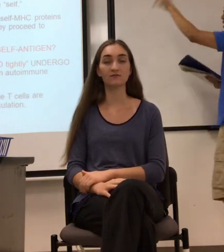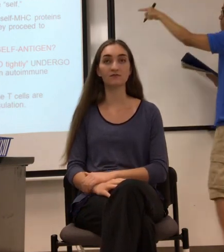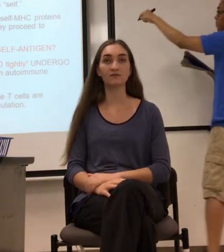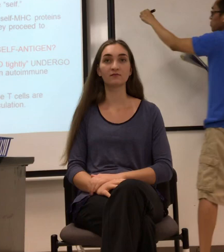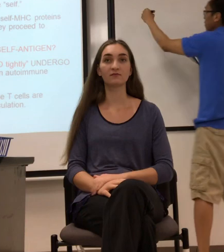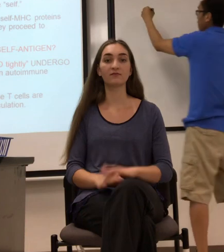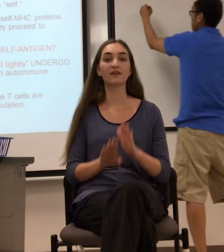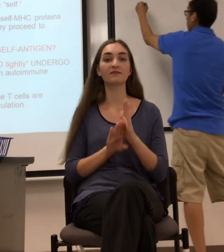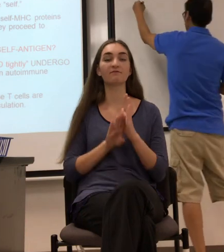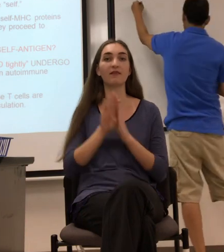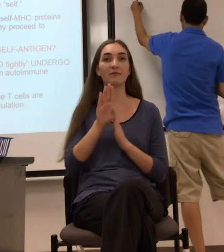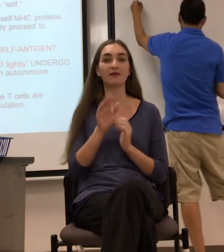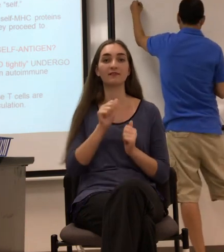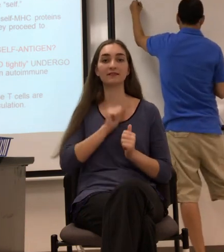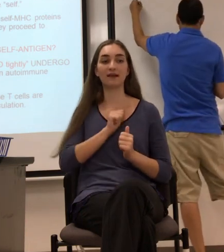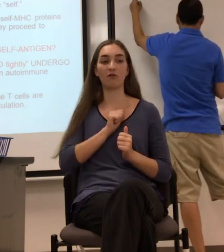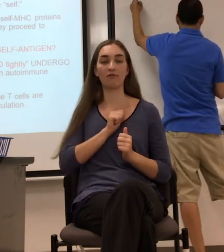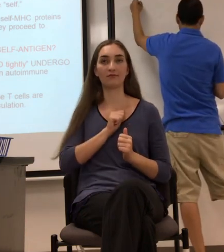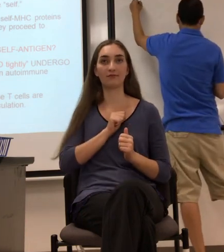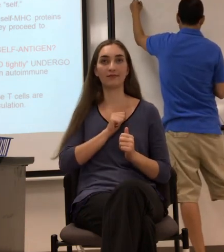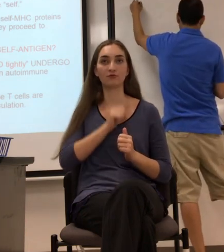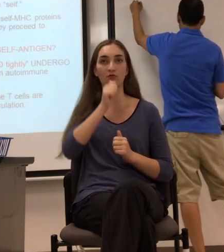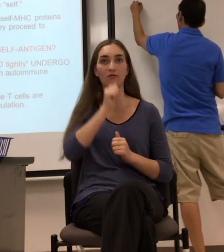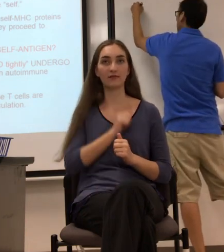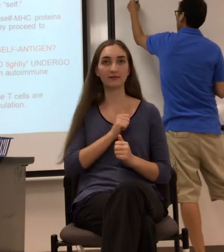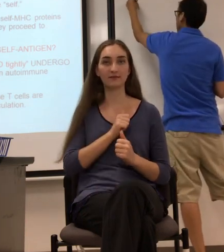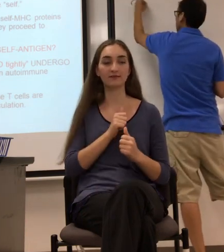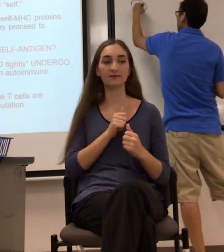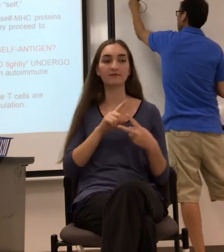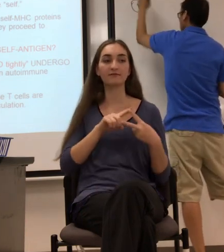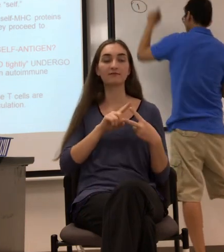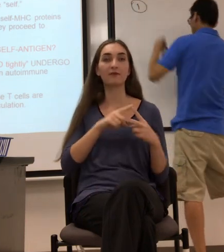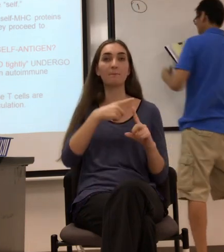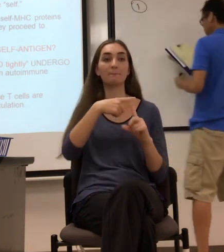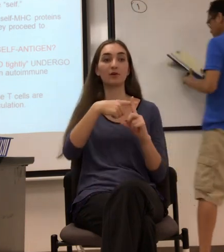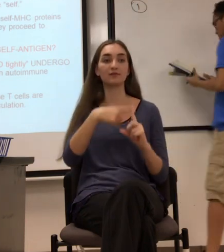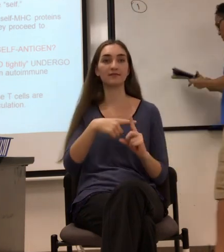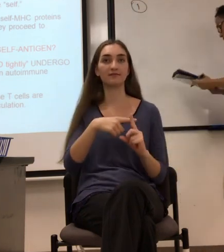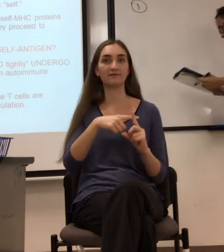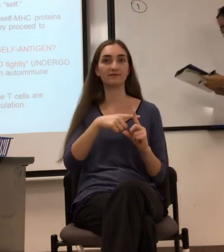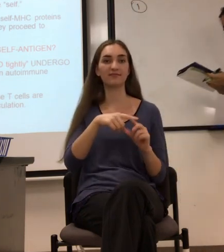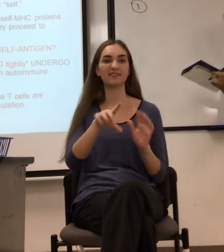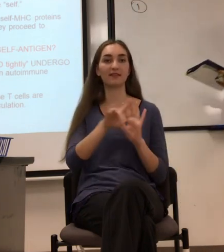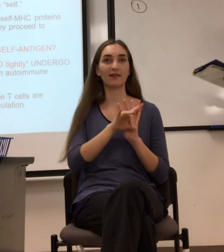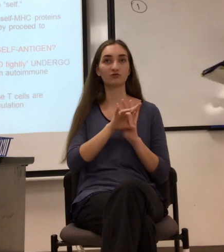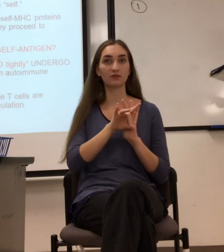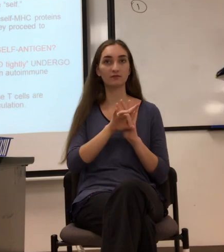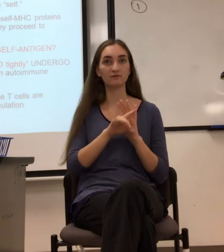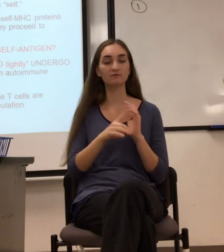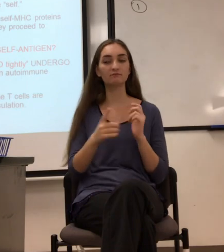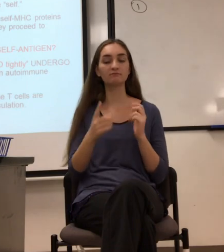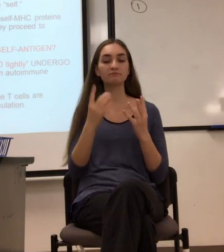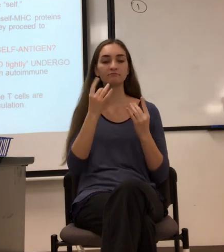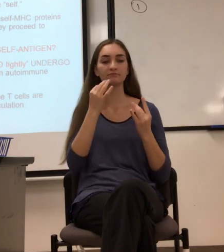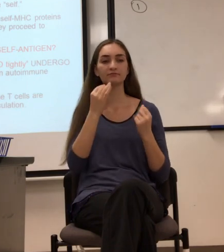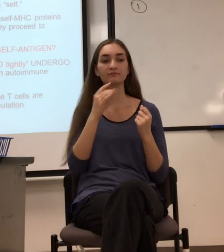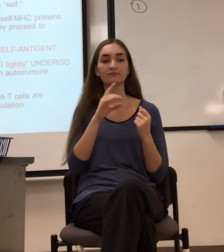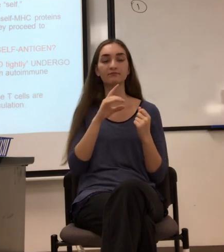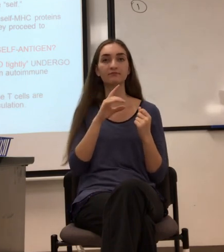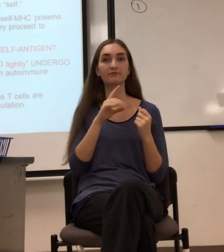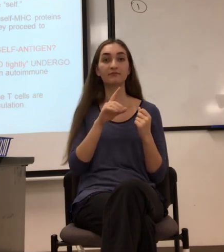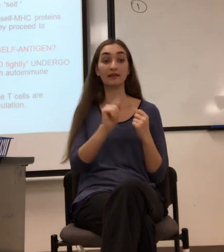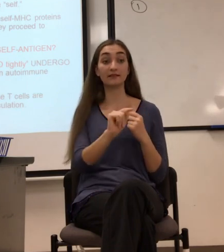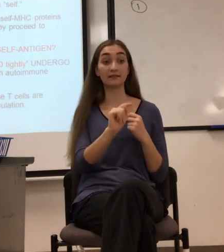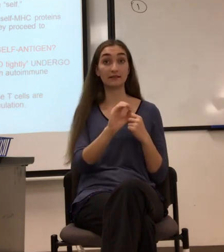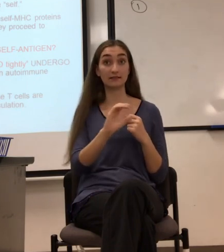Self-tolerance. Okay, that first round, this positive selection. Ask yourself this question. Does the T cell